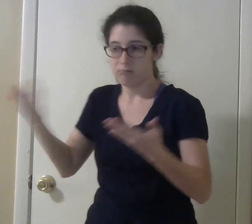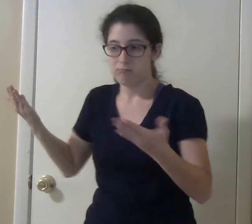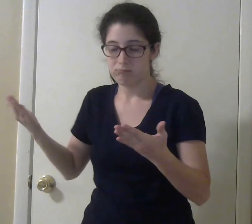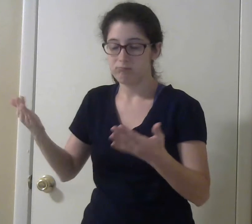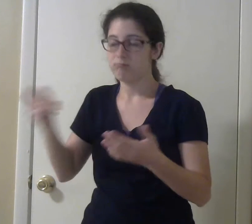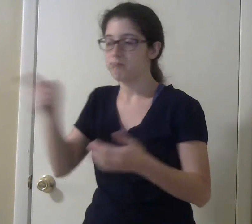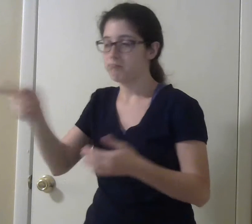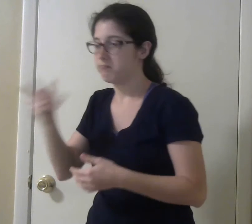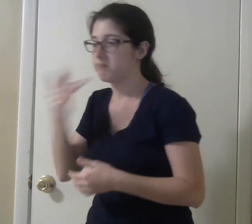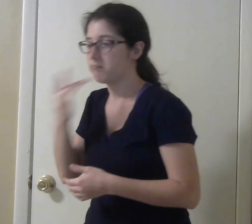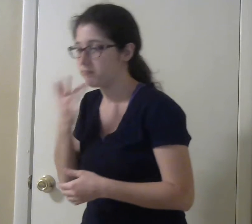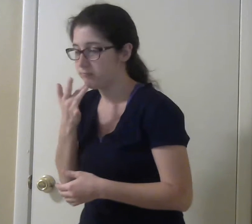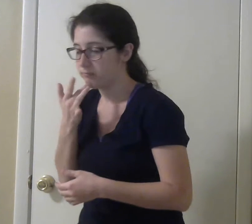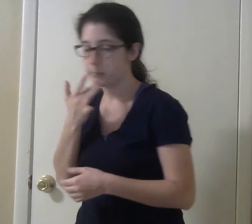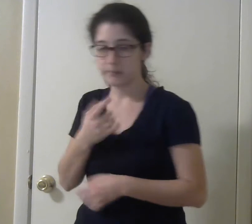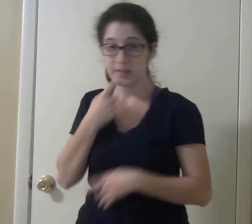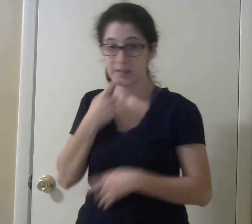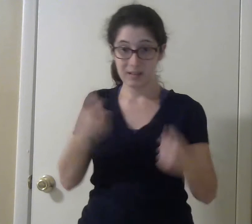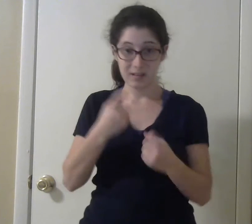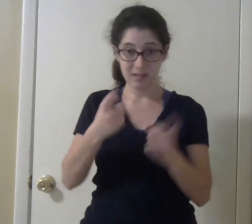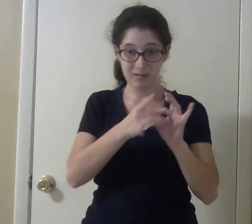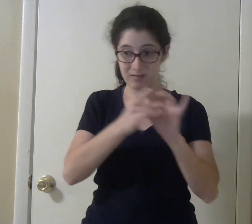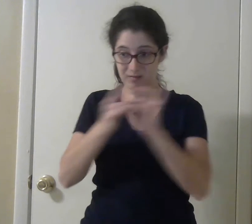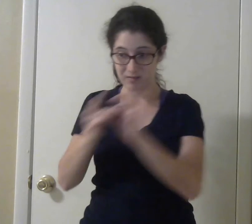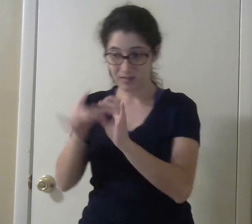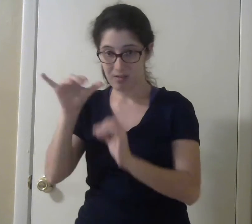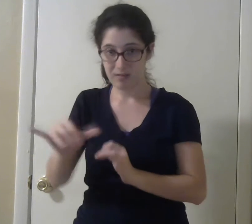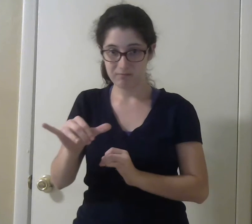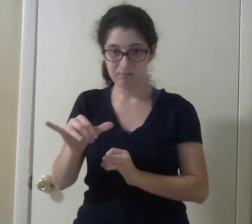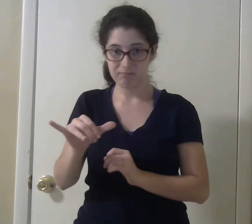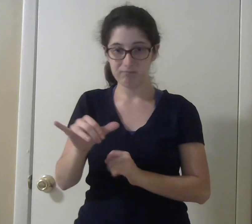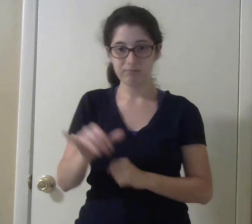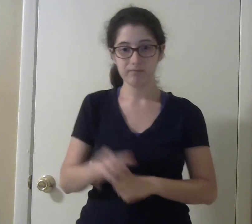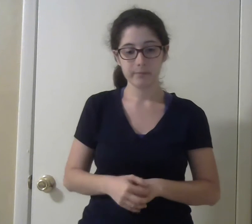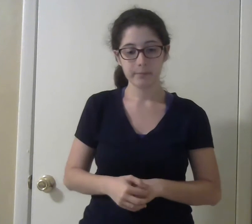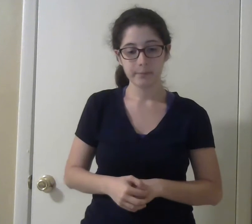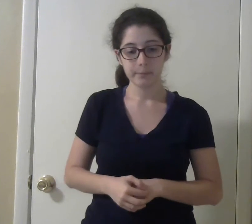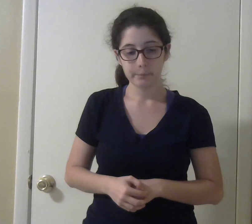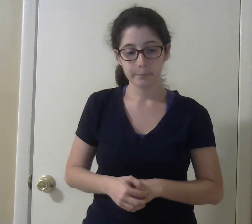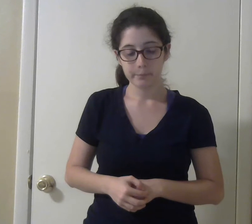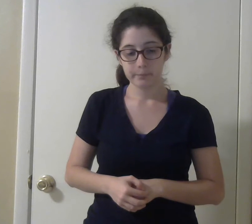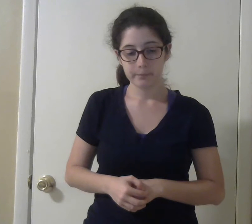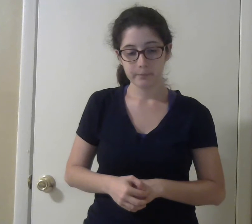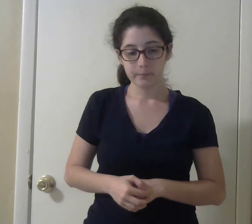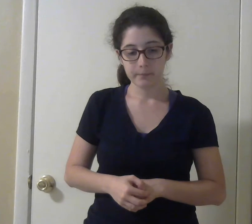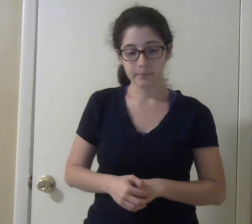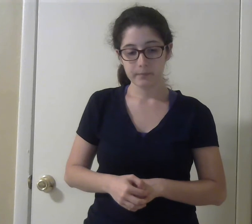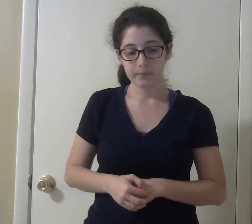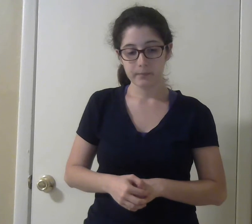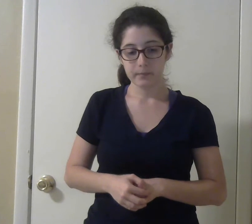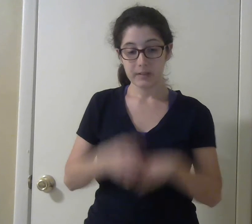and actions and words that come out of us when we prefer other things to